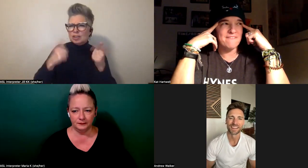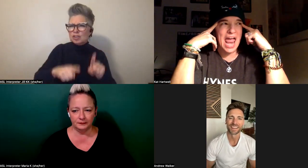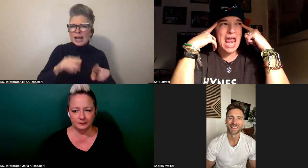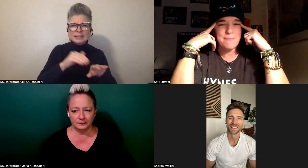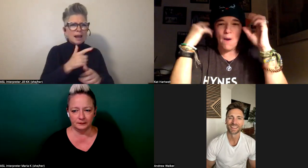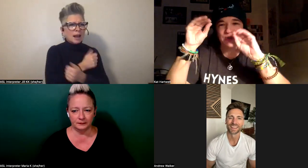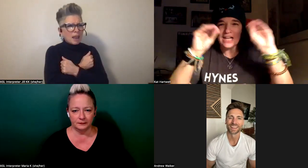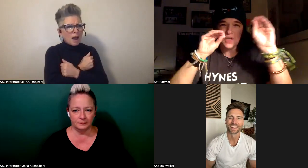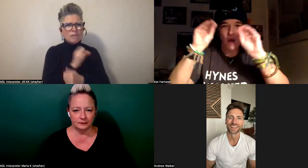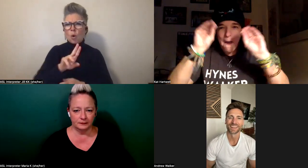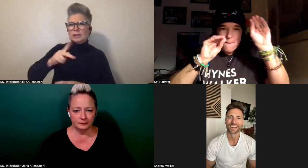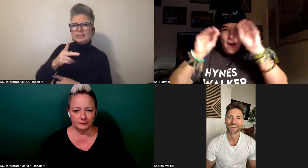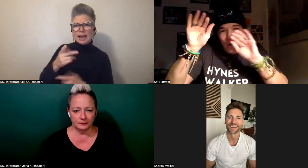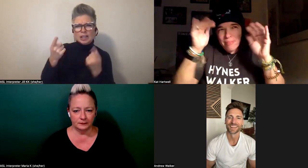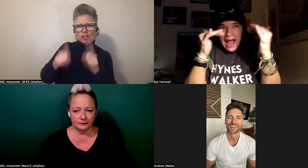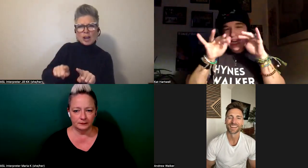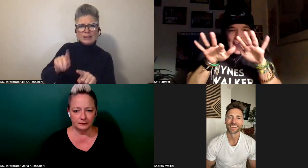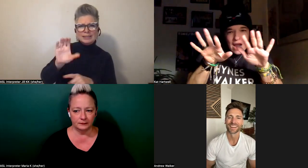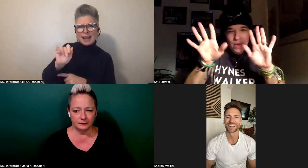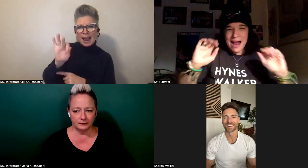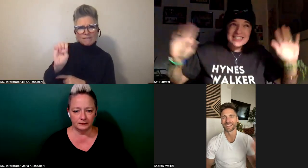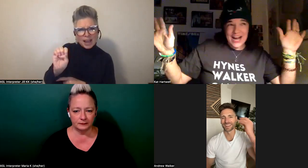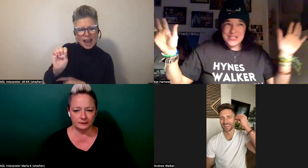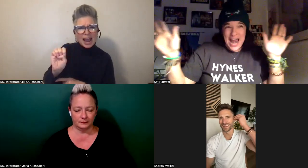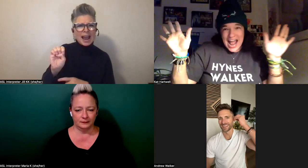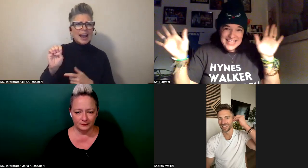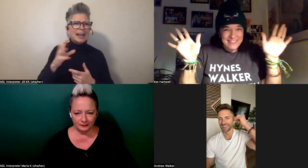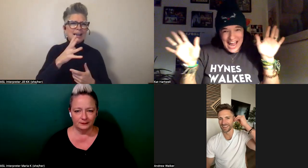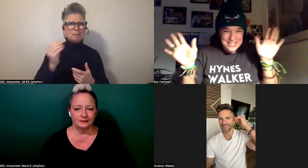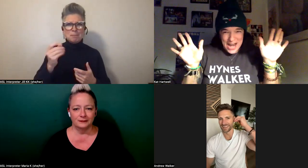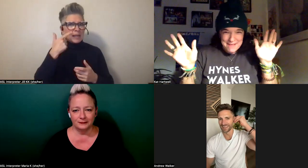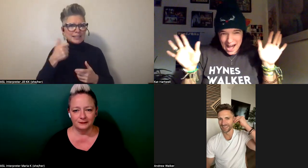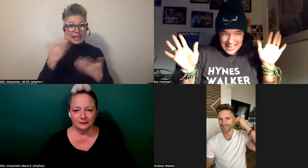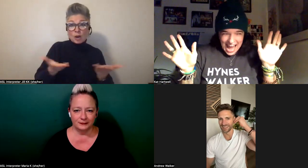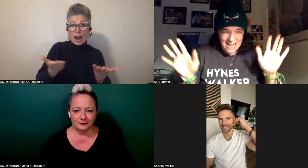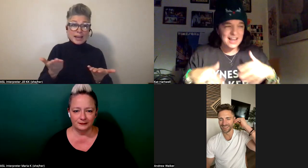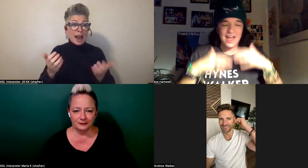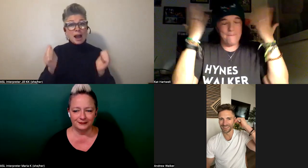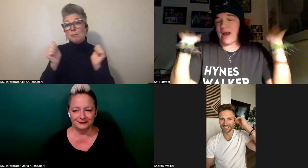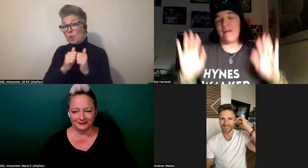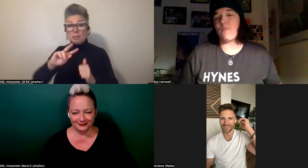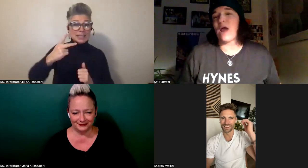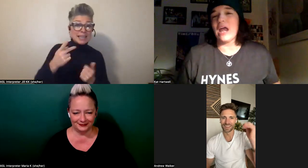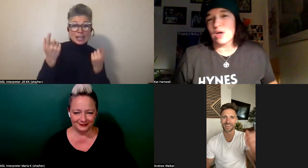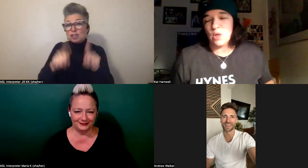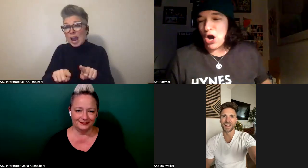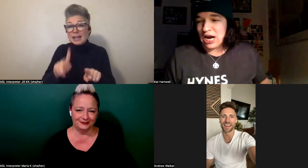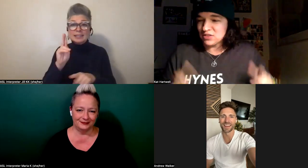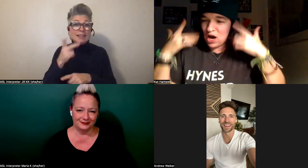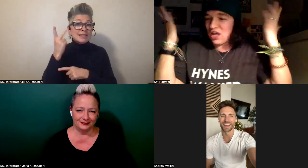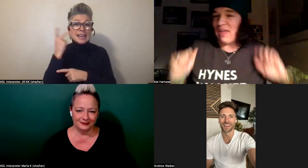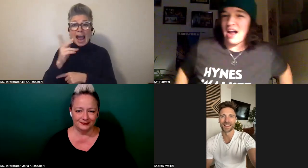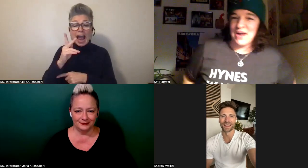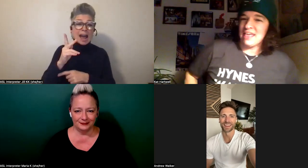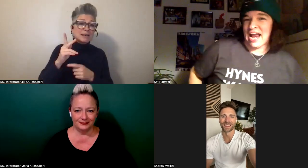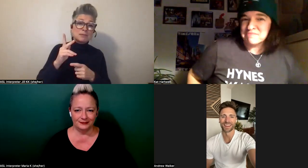chance cafe, because I was trying to land in there with my second chance at the Cat Chat podcast, but my brain wasn't working,